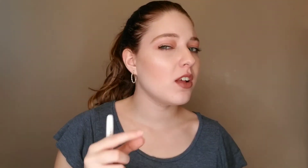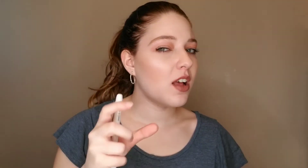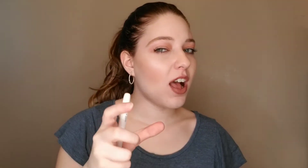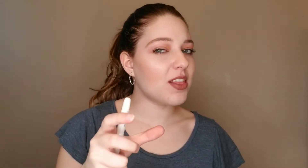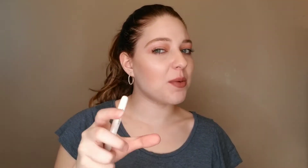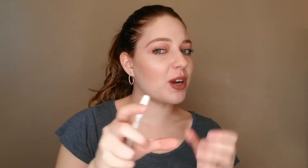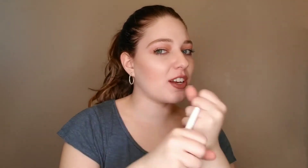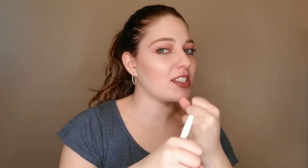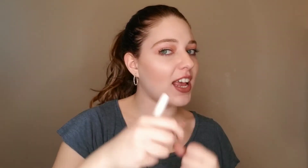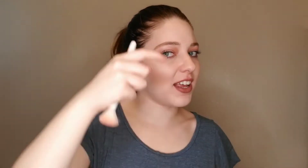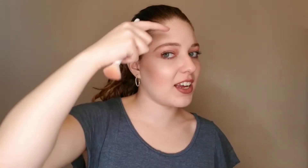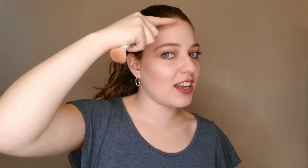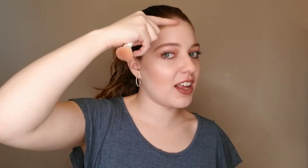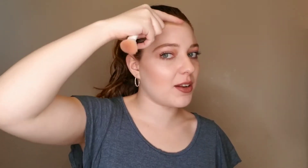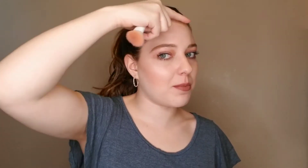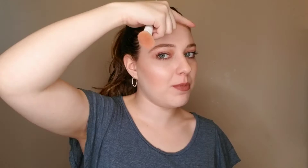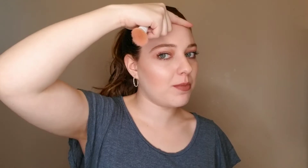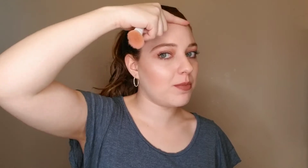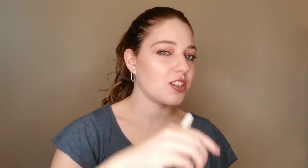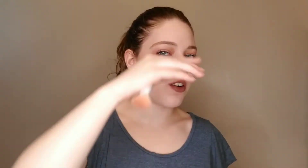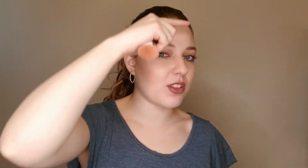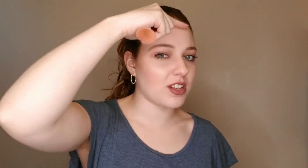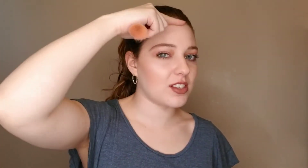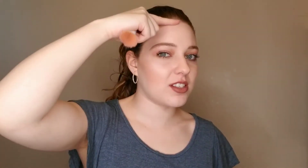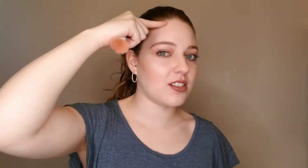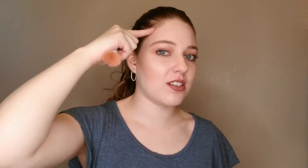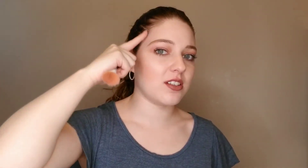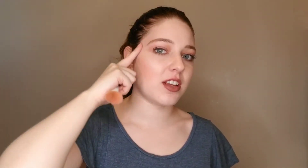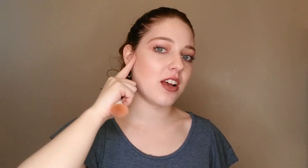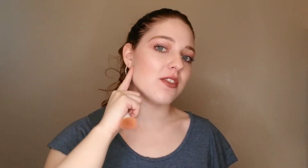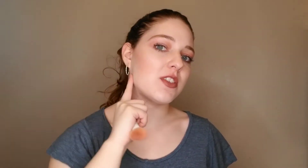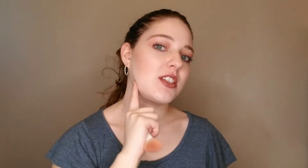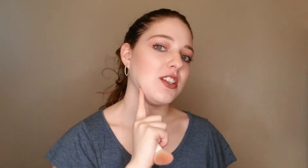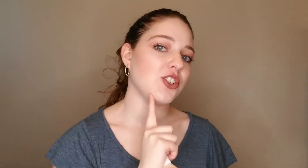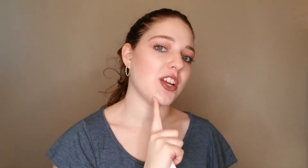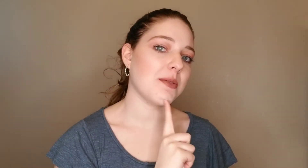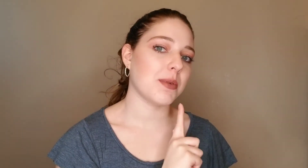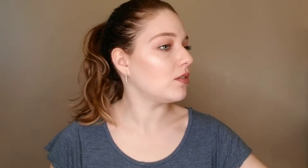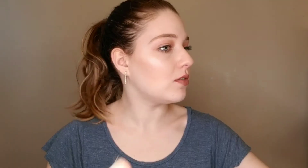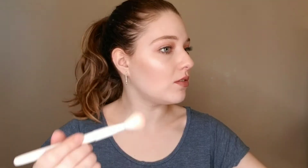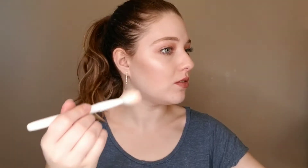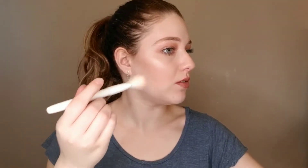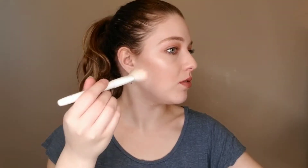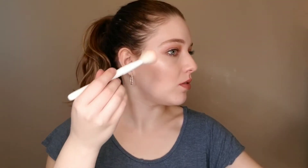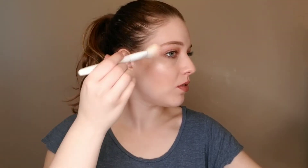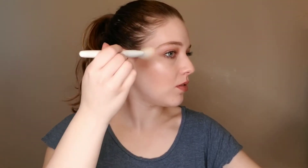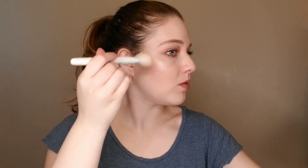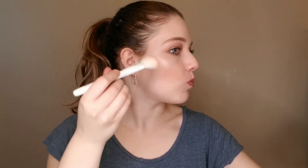And then we're going to take it and just go in this kind of C shape.